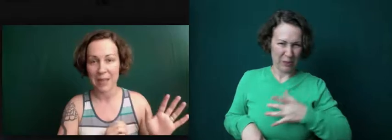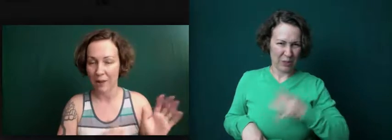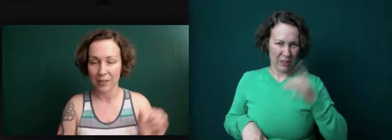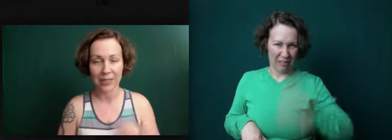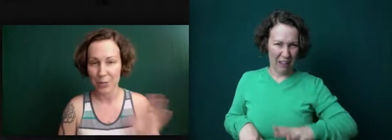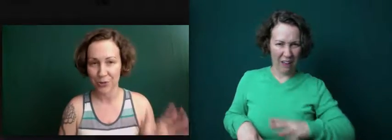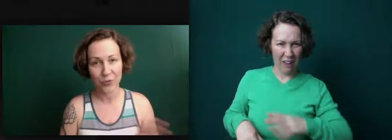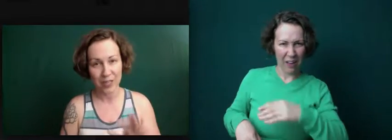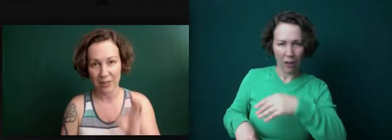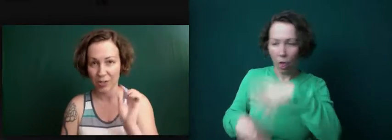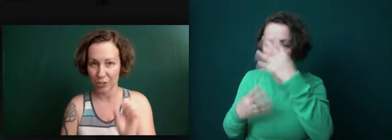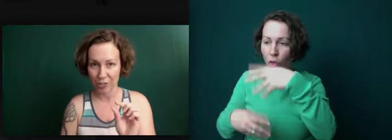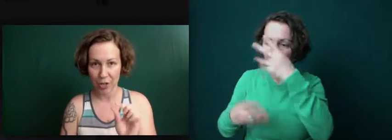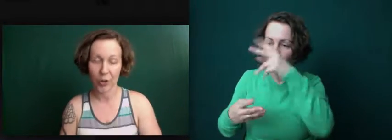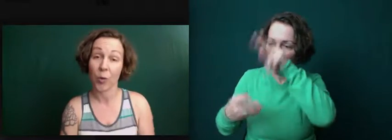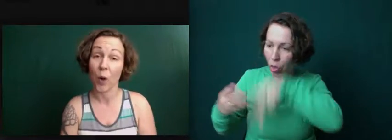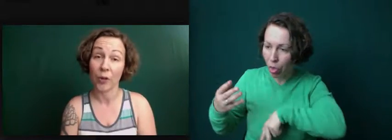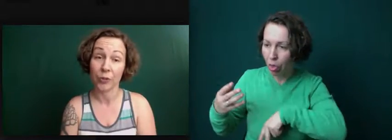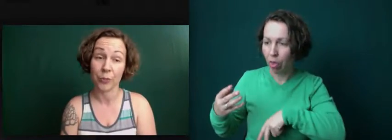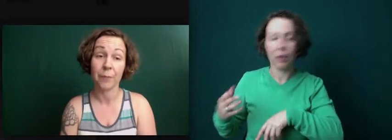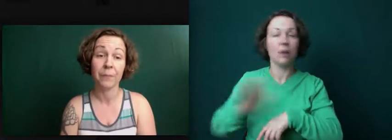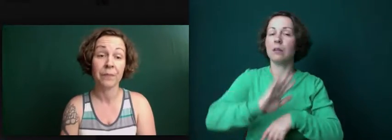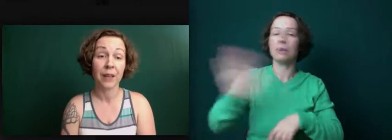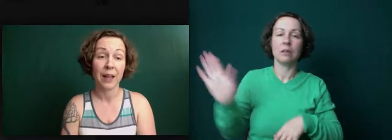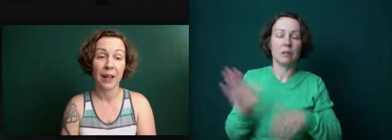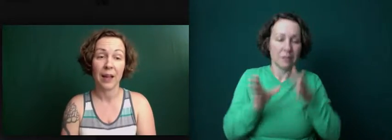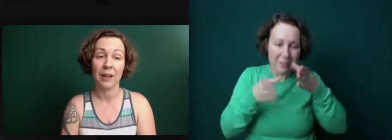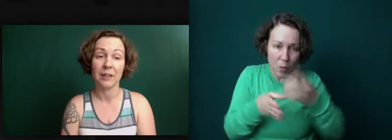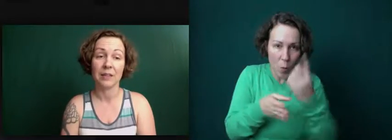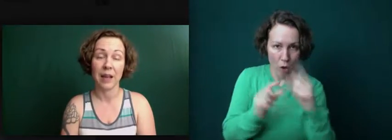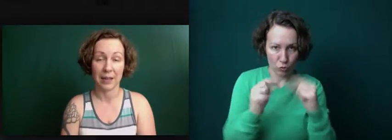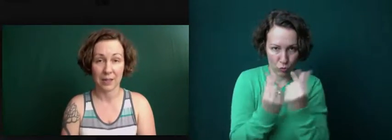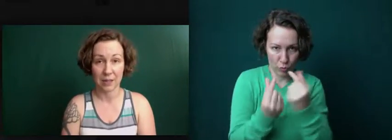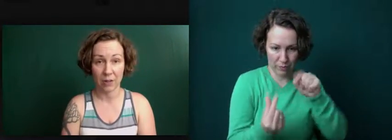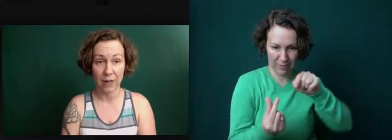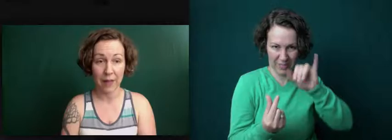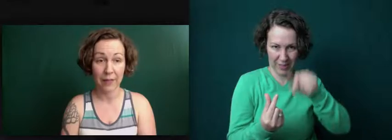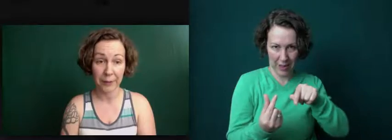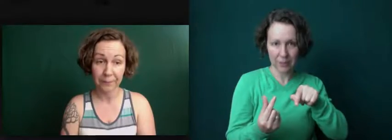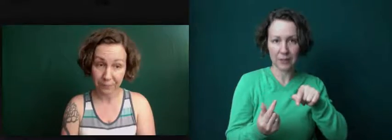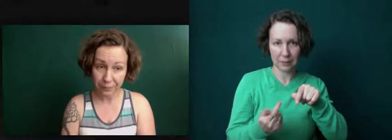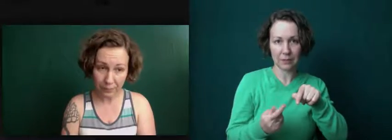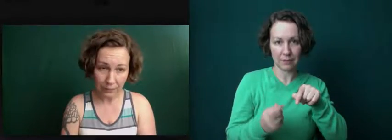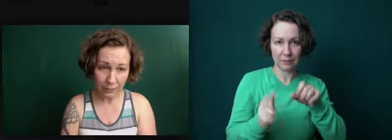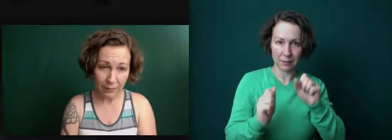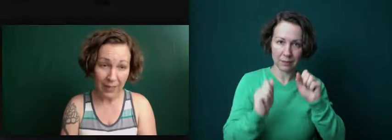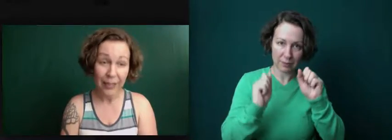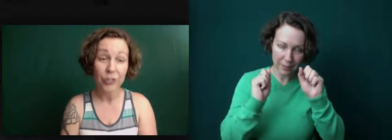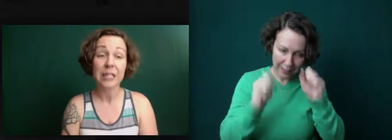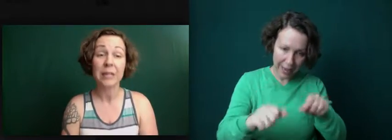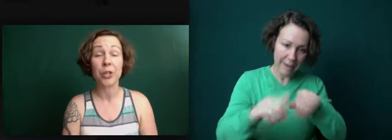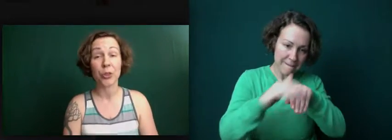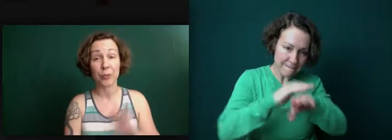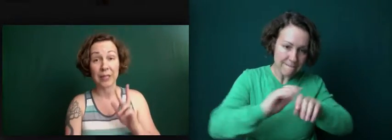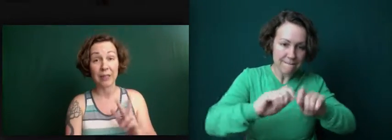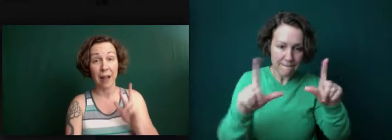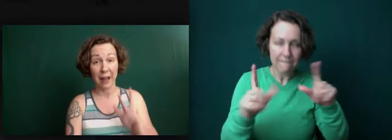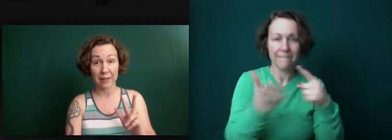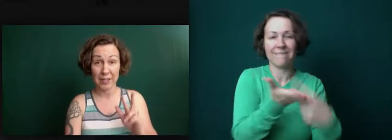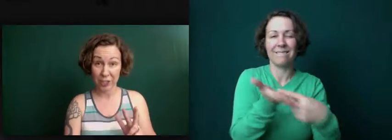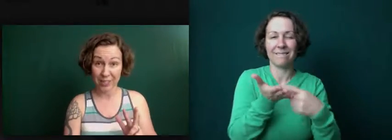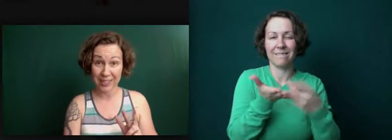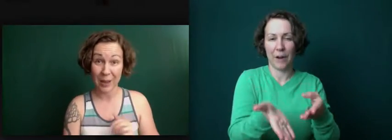have to be out in the news feed. You could just go to your one group and access all of that there. There's going to be